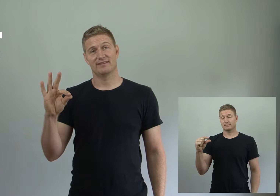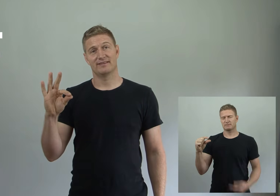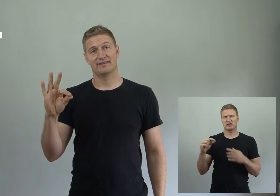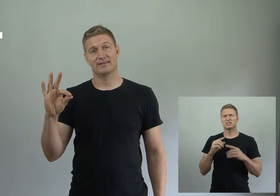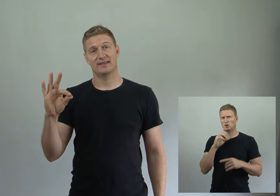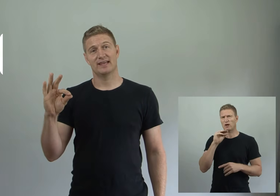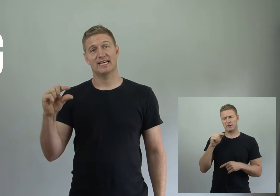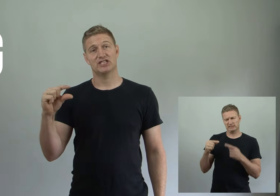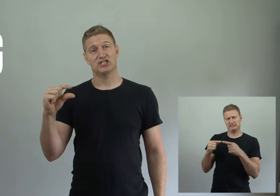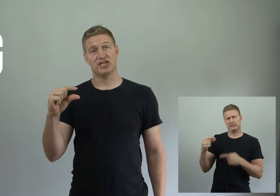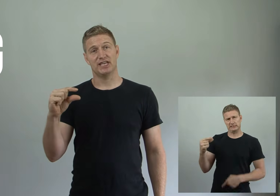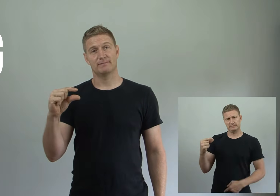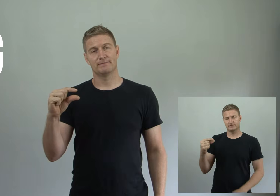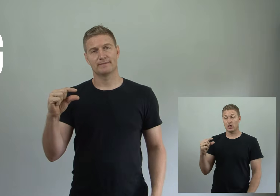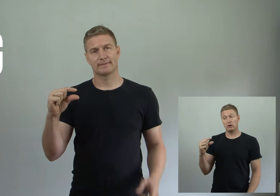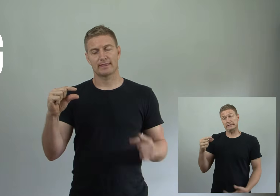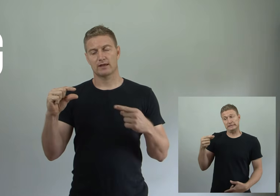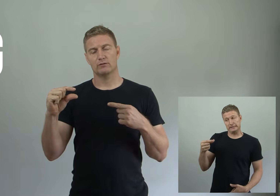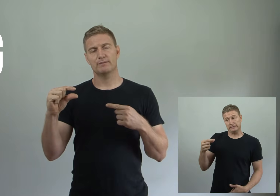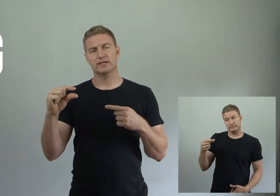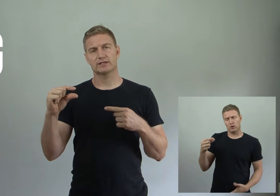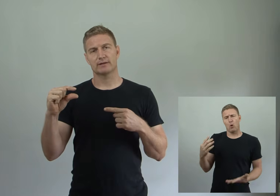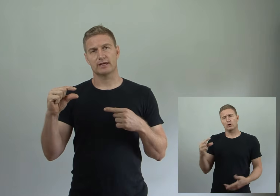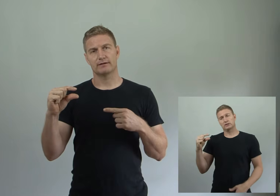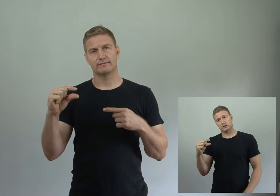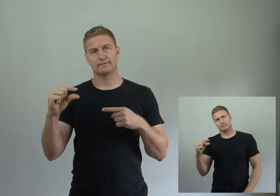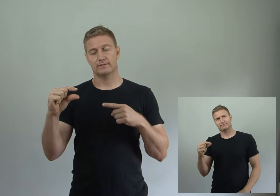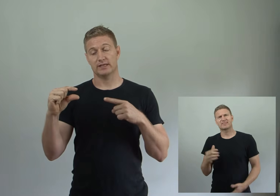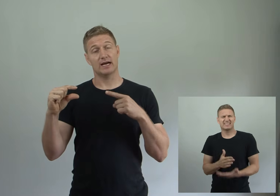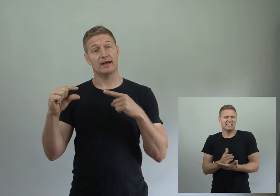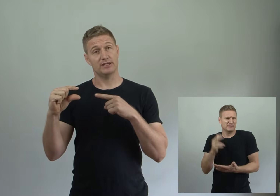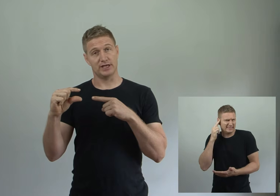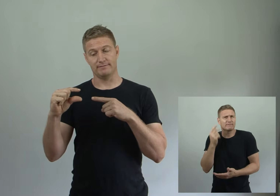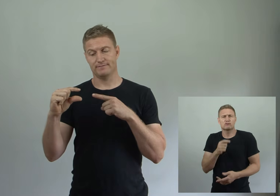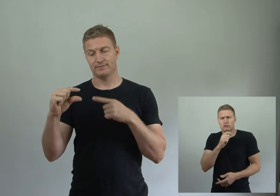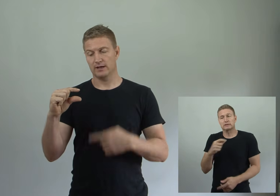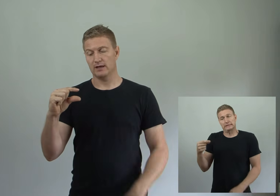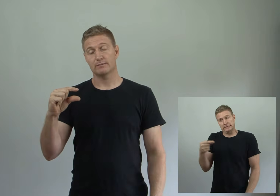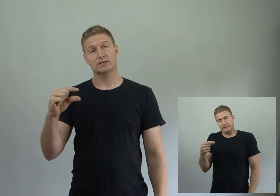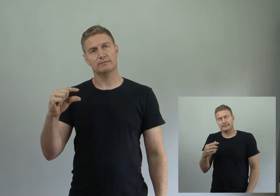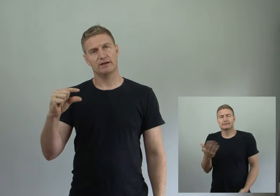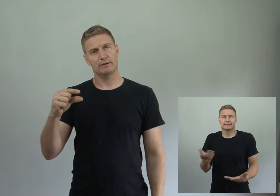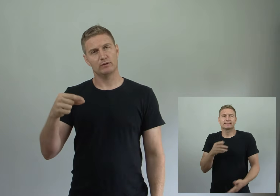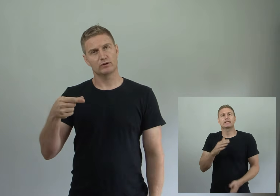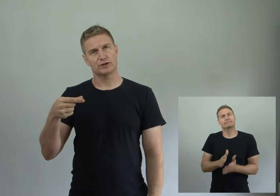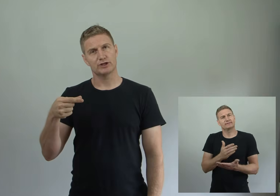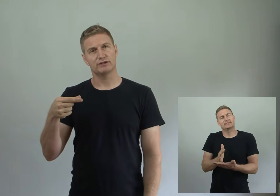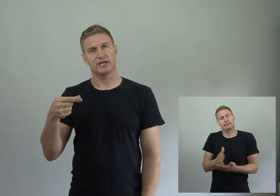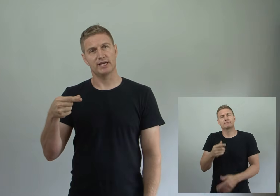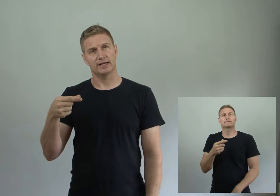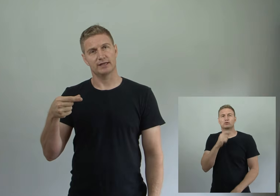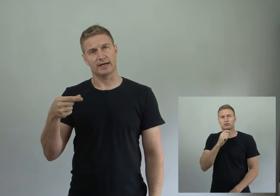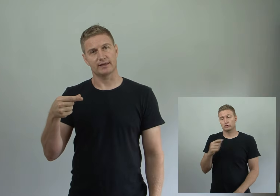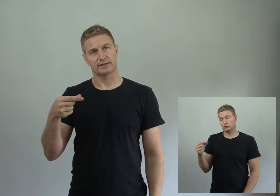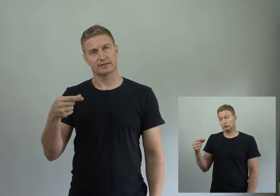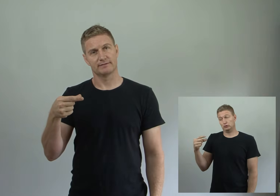F, G. I want to mention something here. It's either G, but some deaf people also show